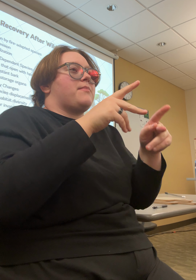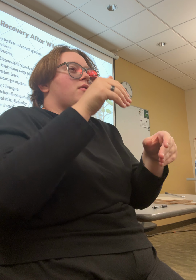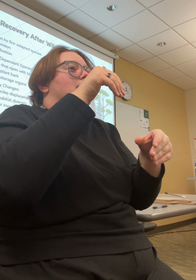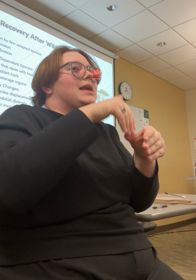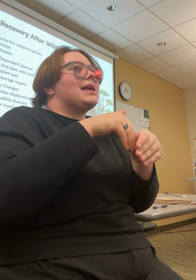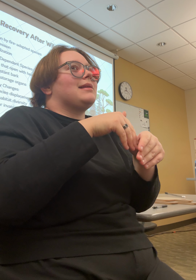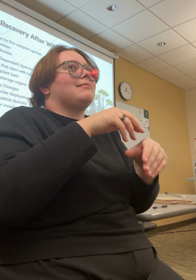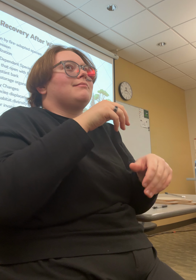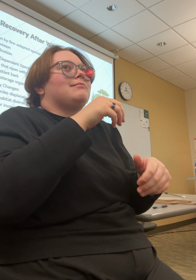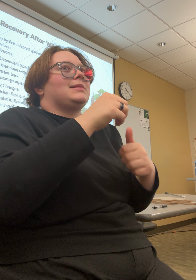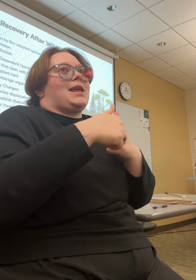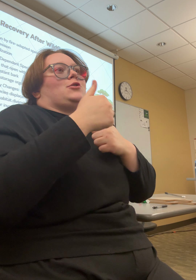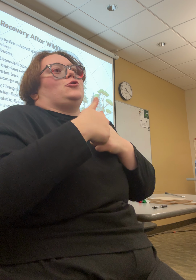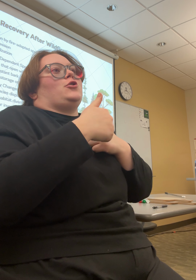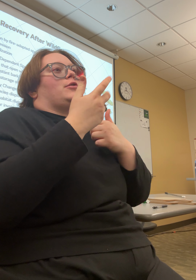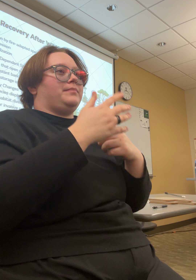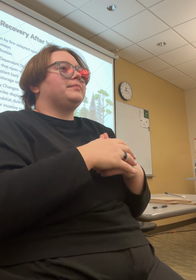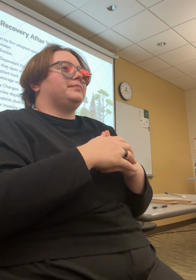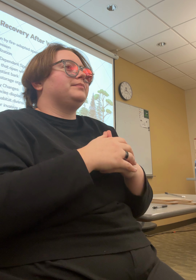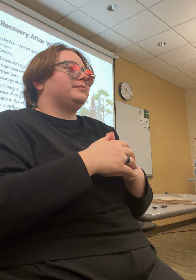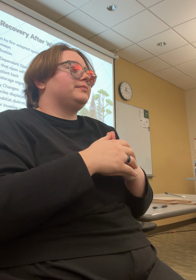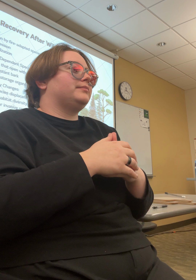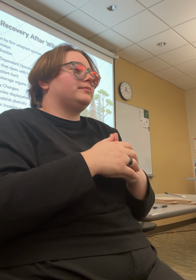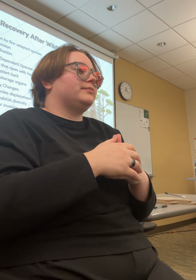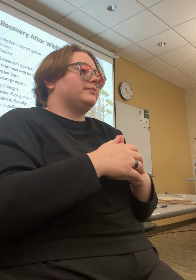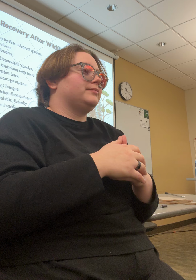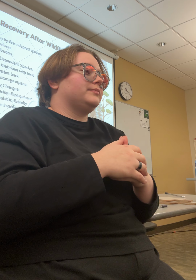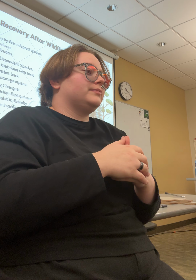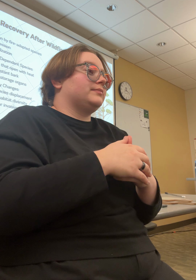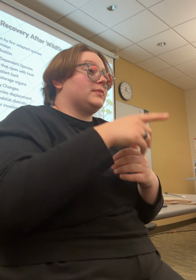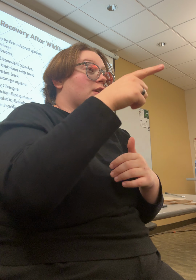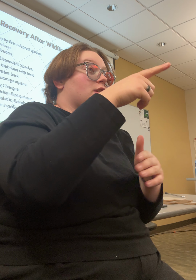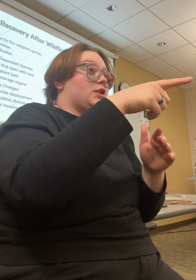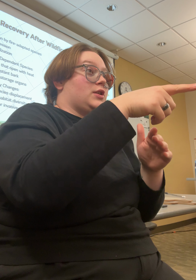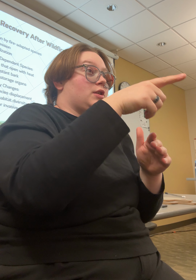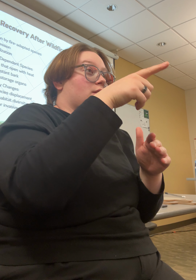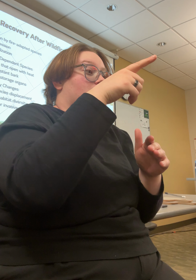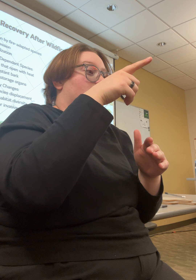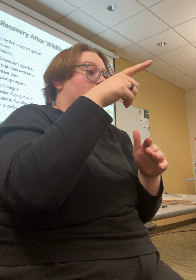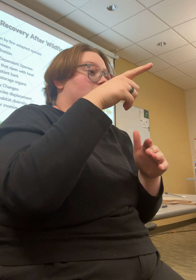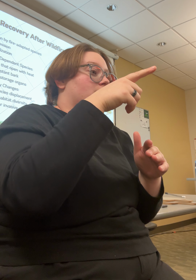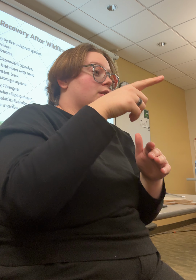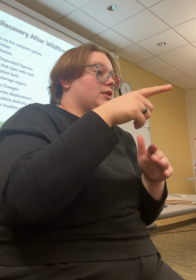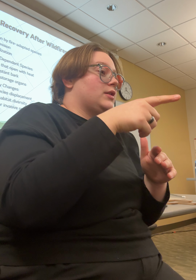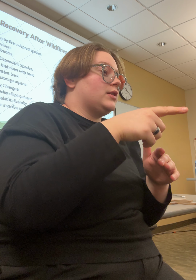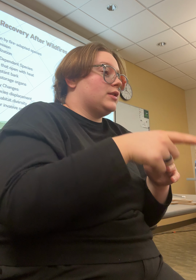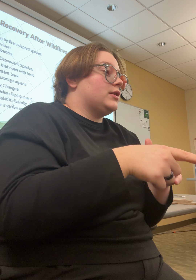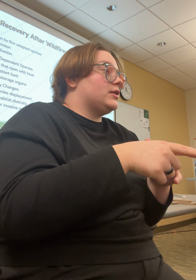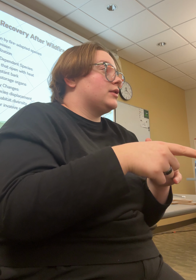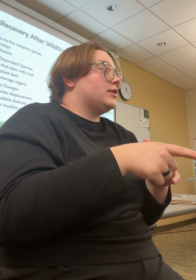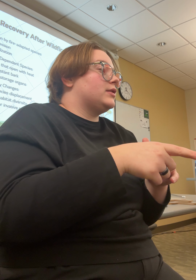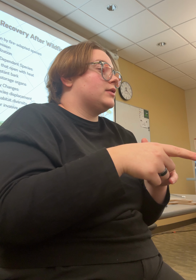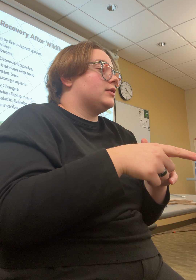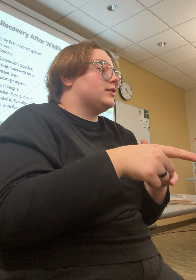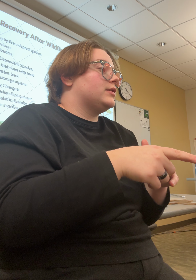the fire come. Alright, you're chapter No. 6. No, nothing has happened yet. Okay, well,